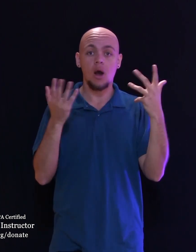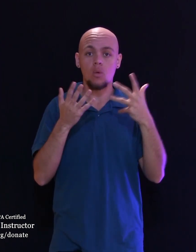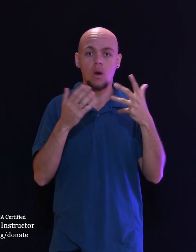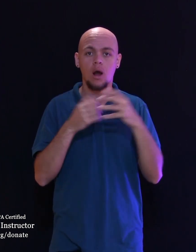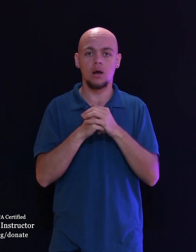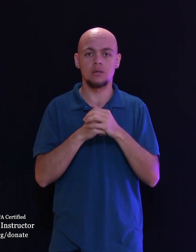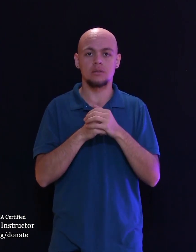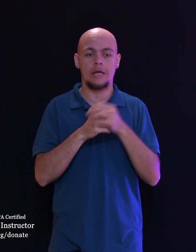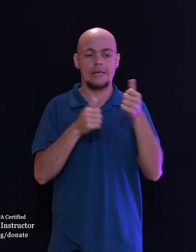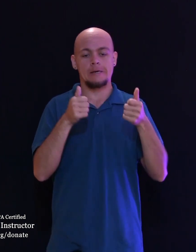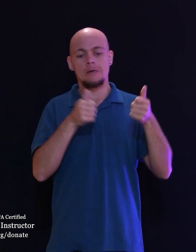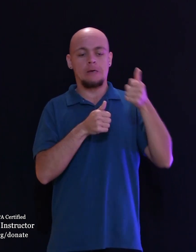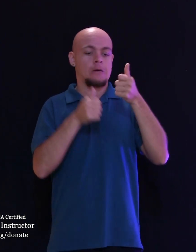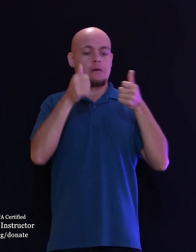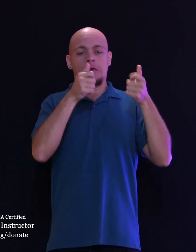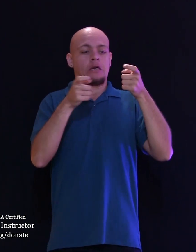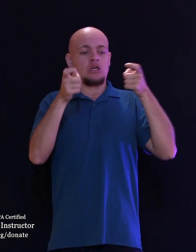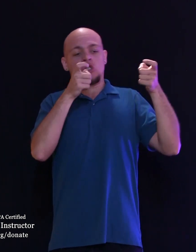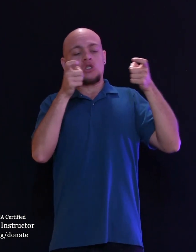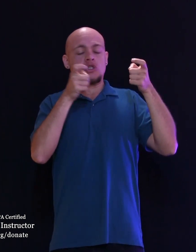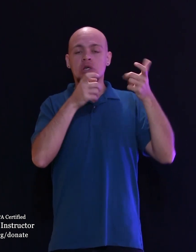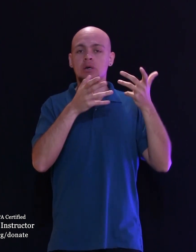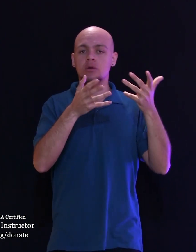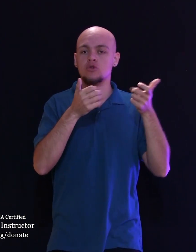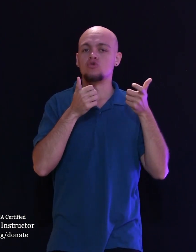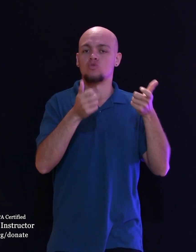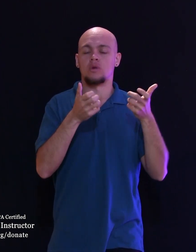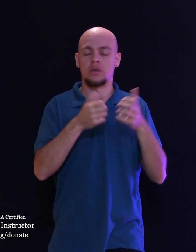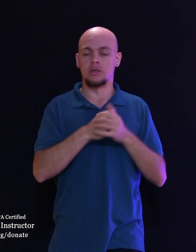about jostling for position and power.